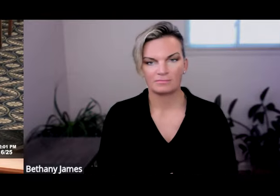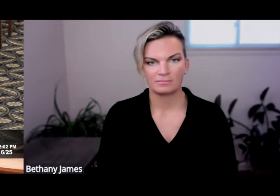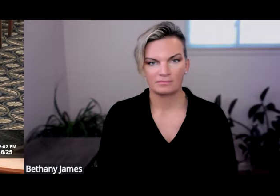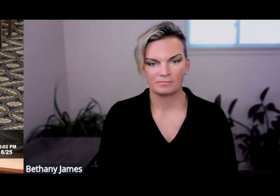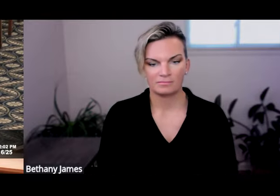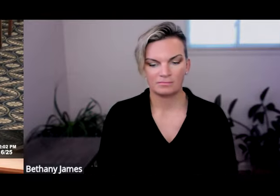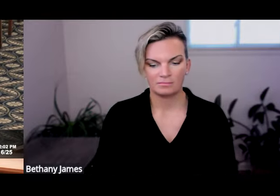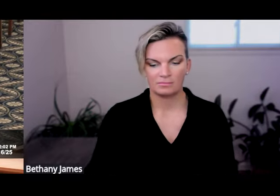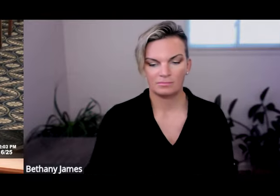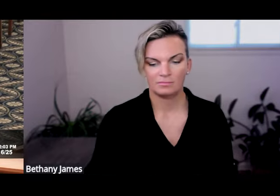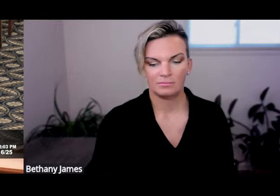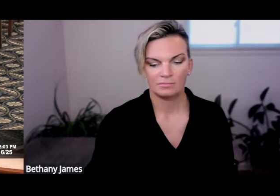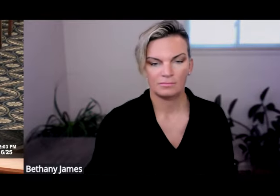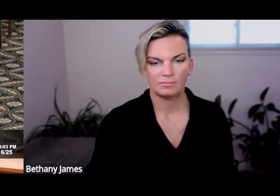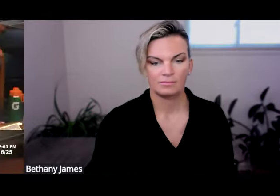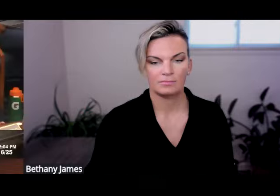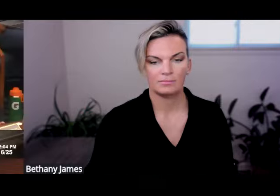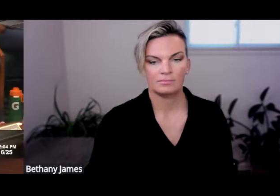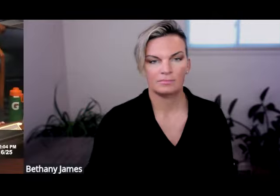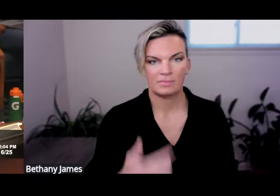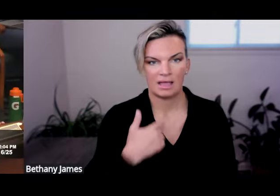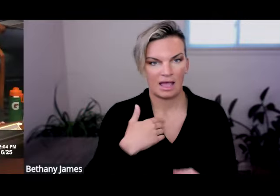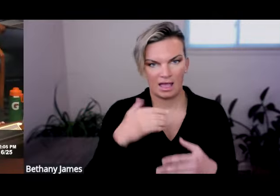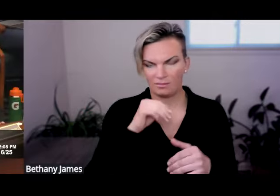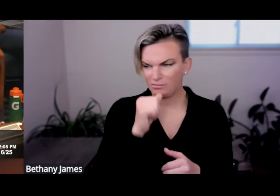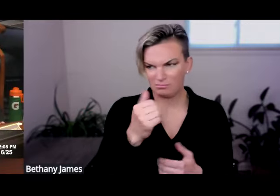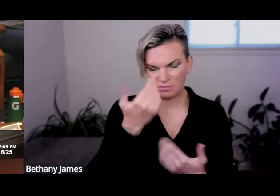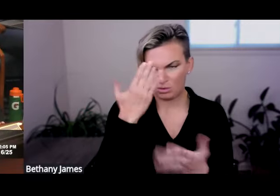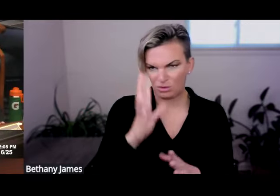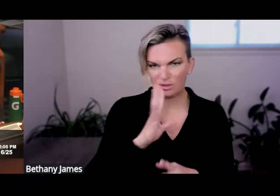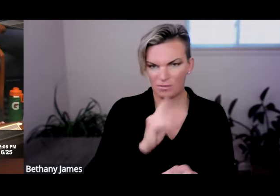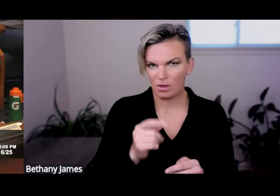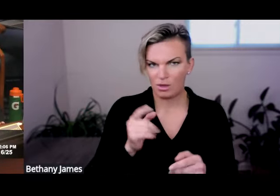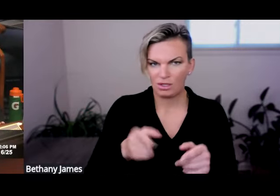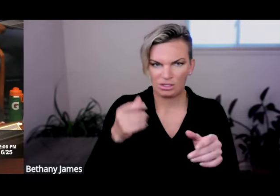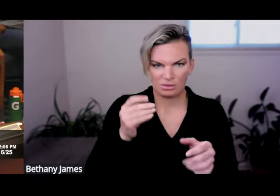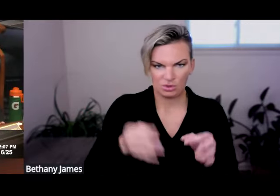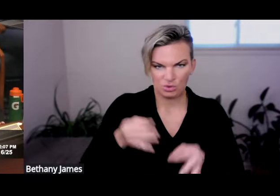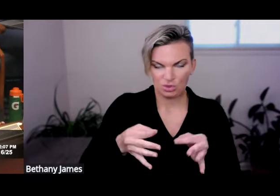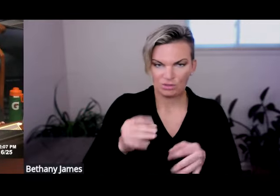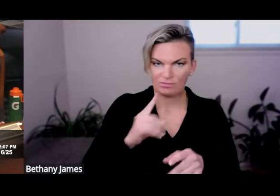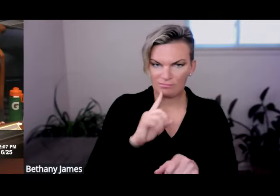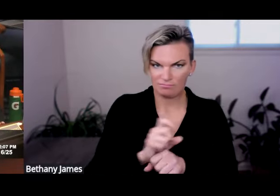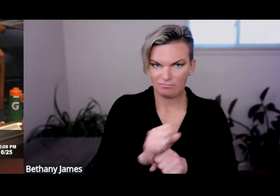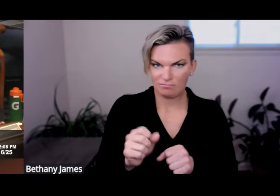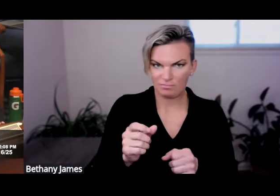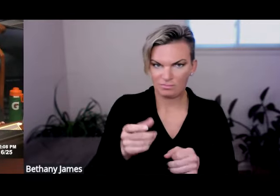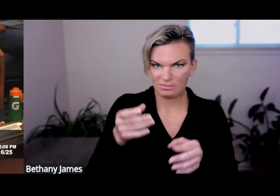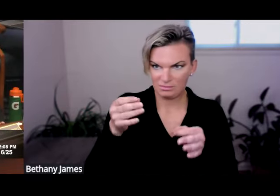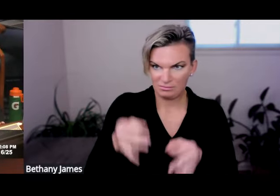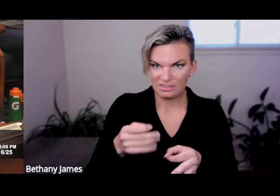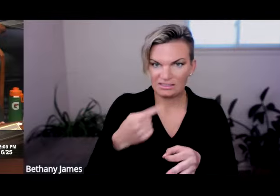what you're talking about. Honestly, I don't know any judicial decision that says that the requirement